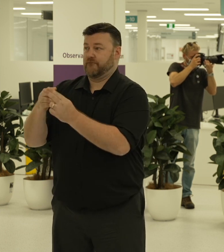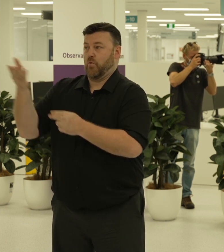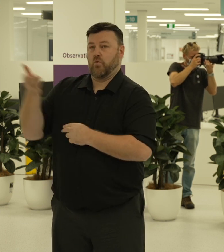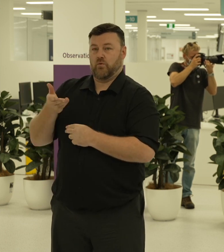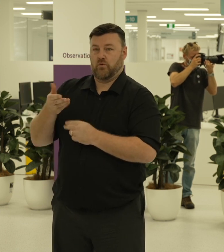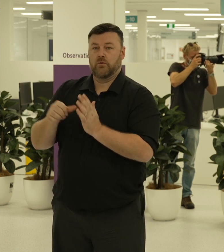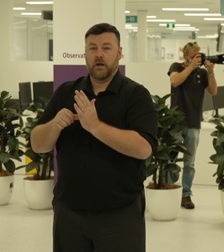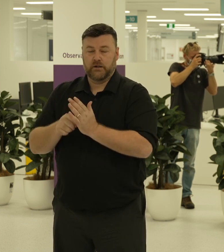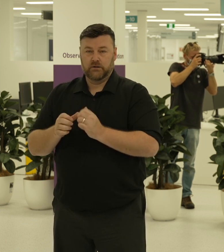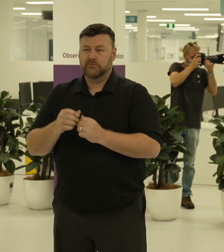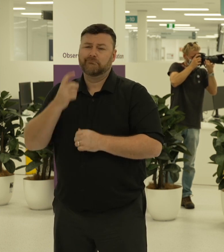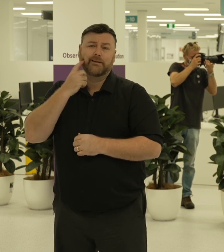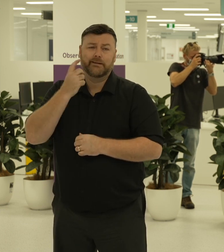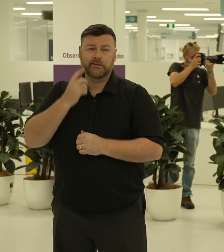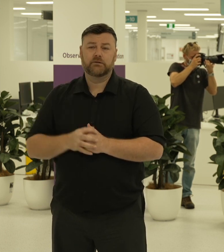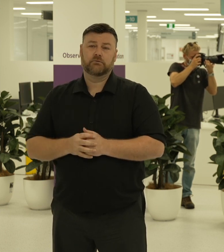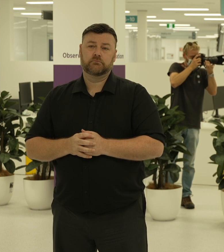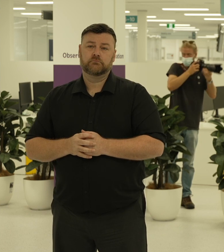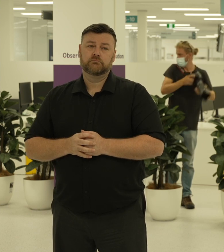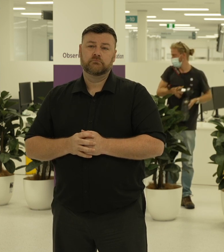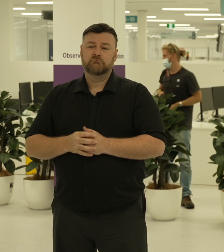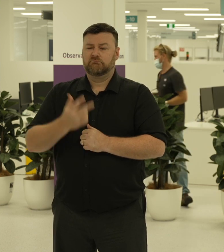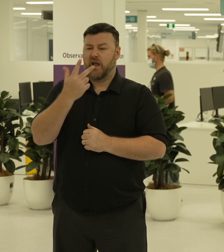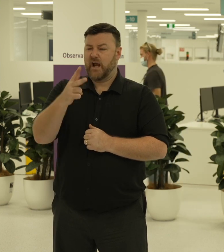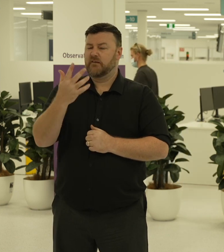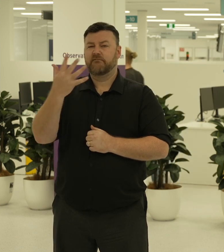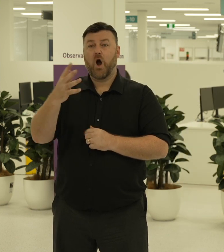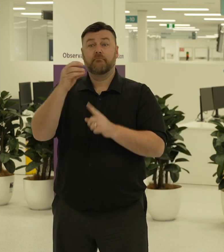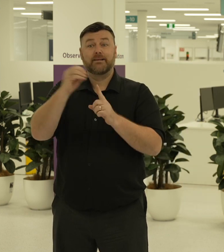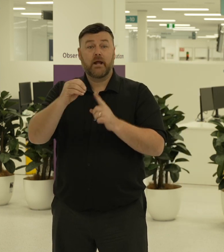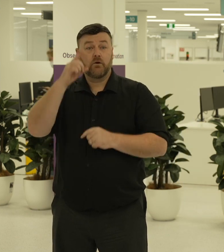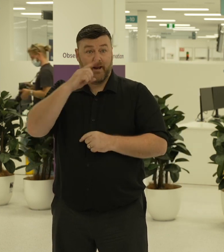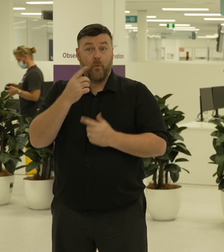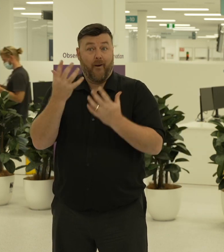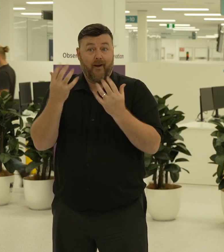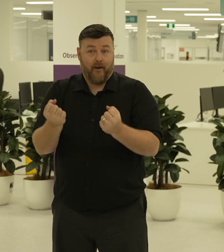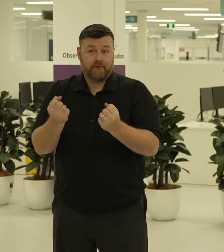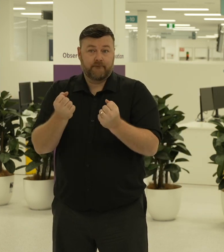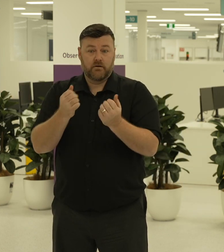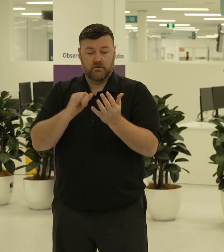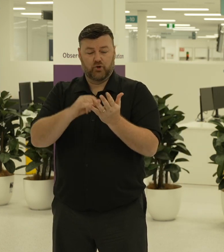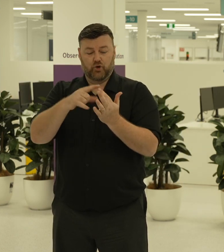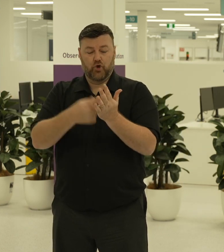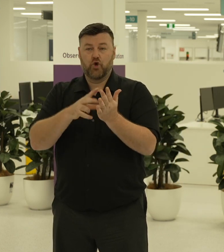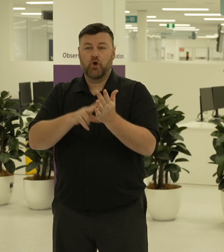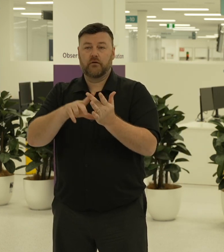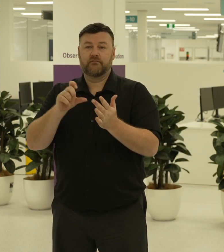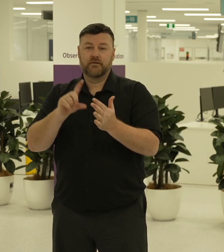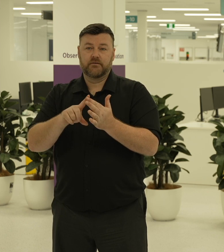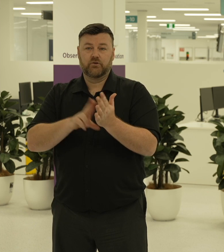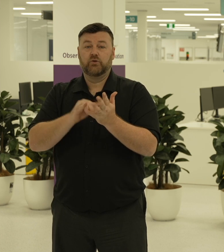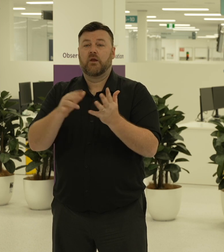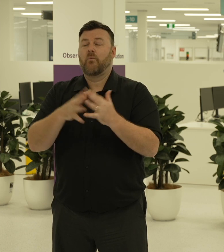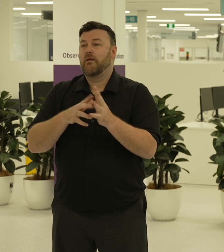85% of adults that are using the Service app, you'll get a push notification on your app saying apply here.